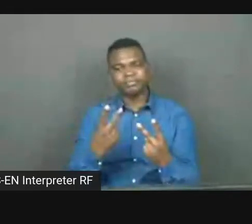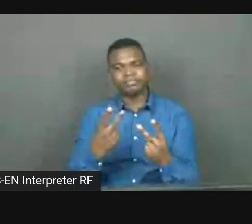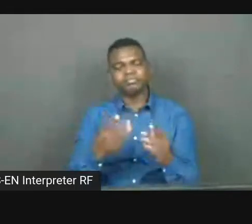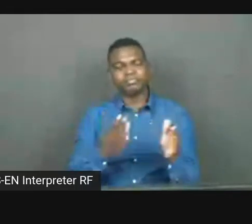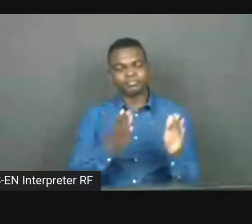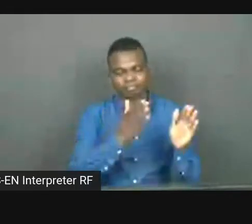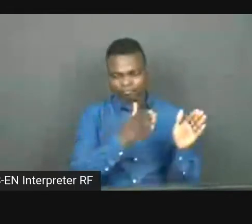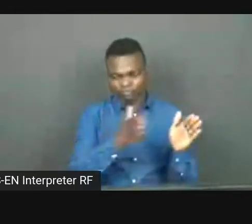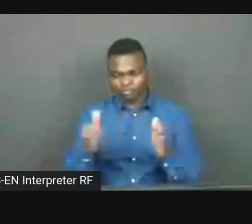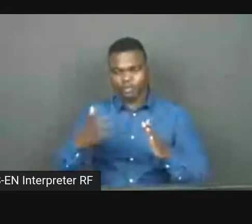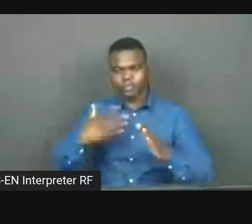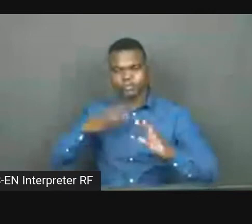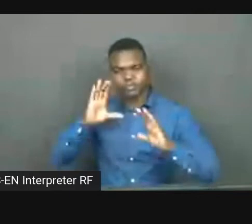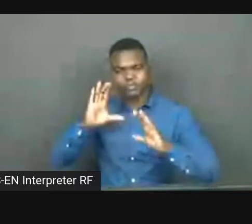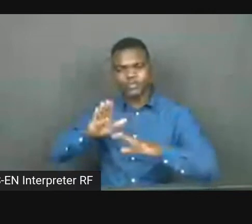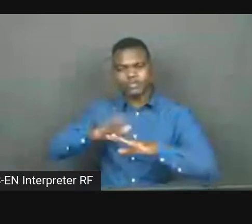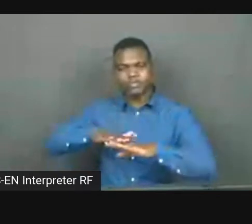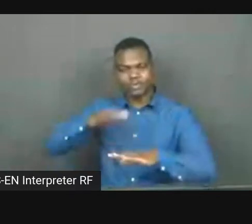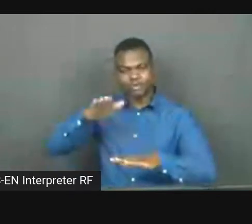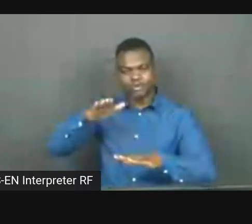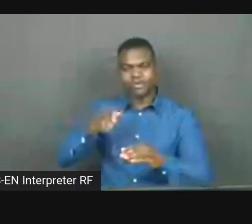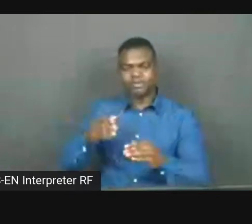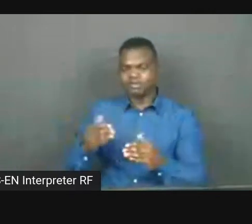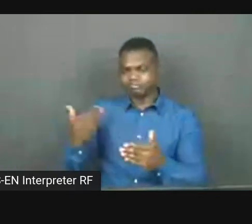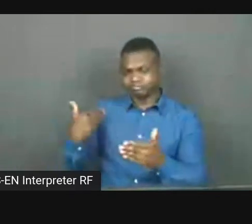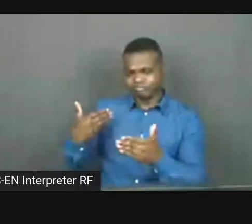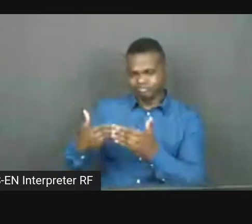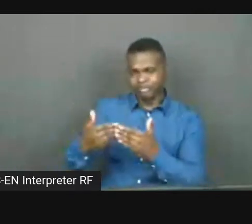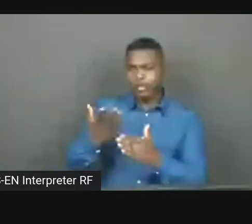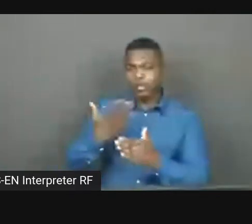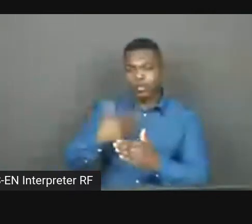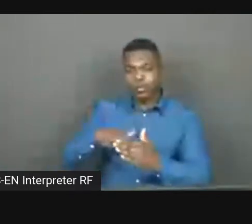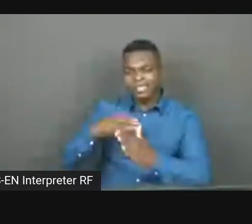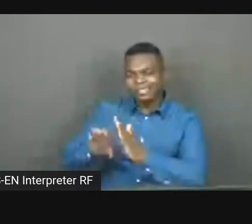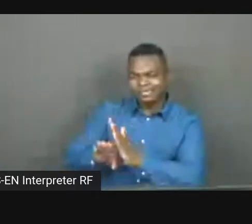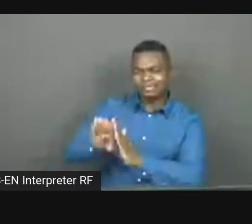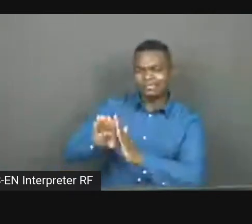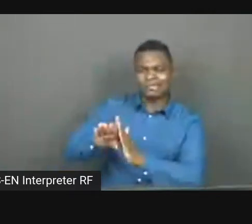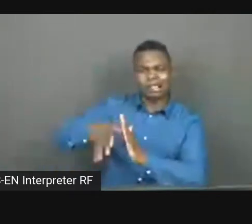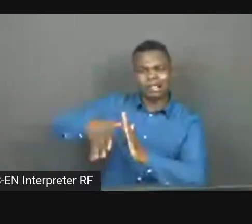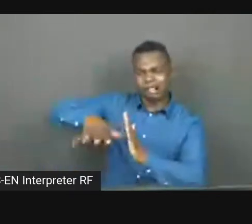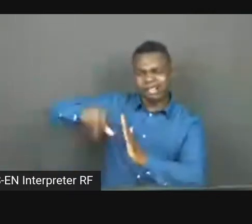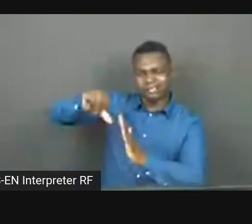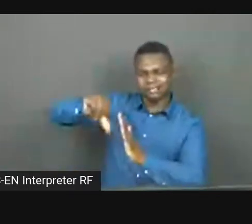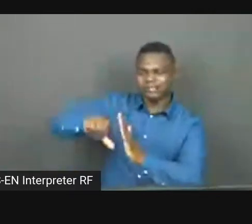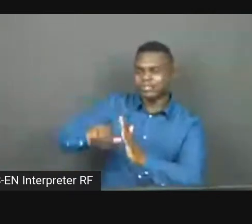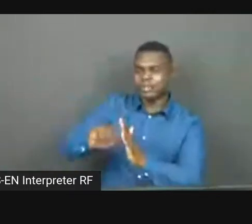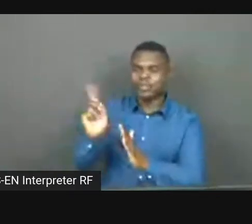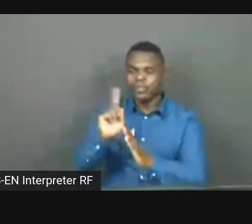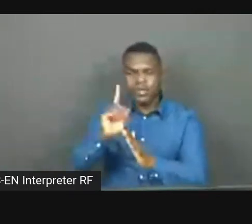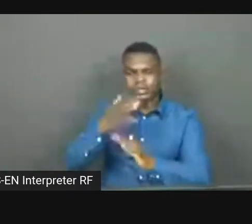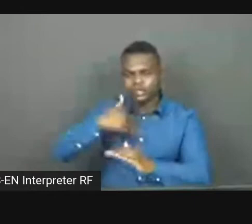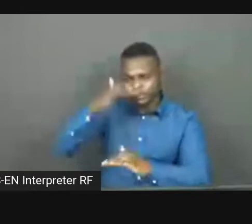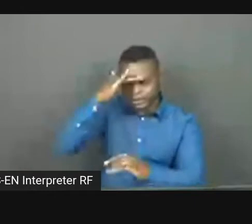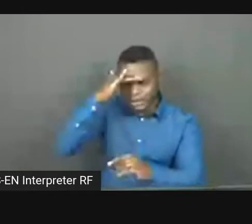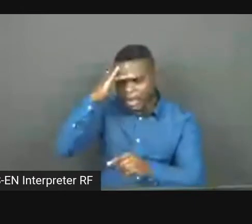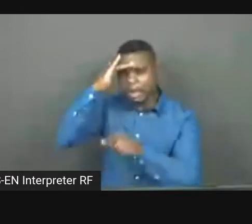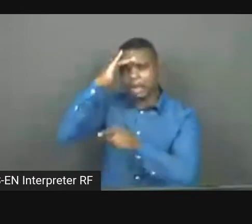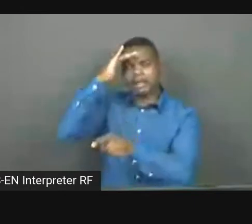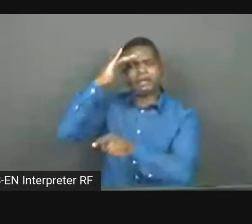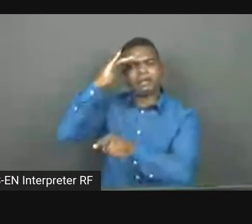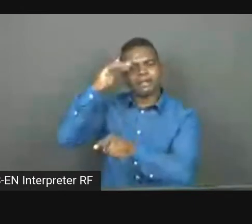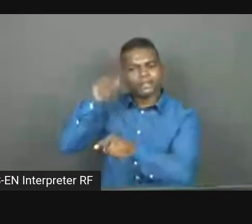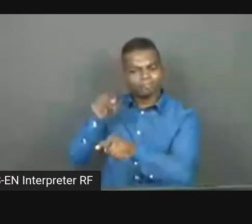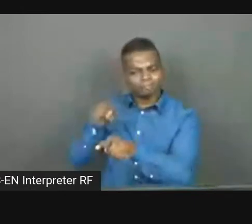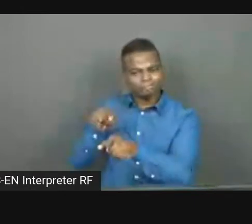come with proposals that could really cut through the red tape and make real progress, and